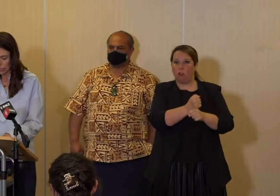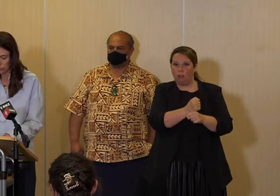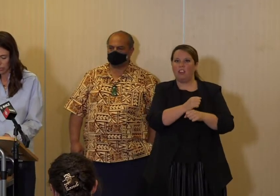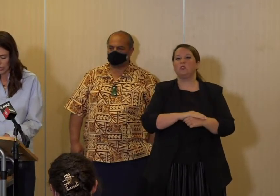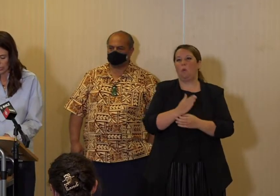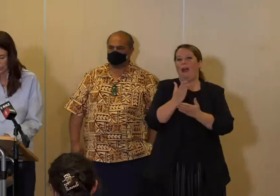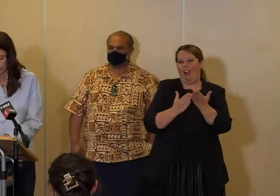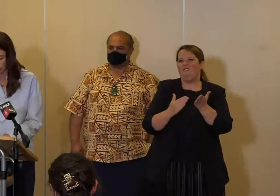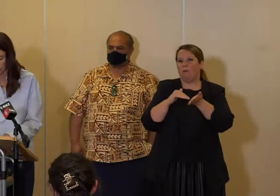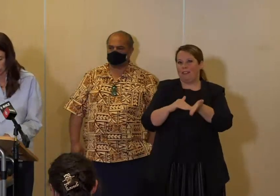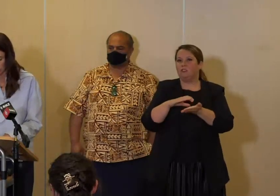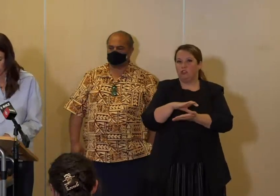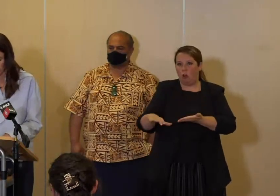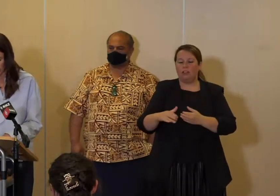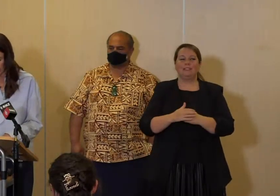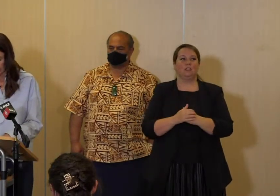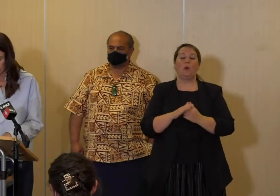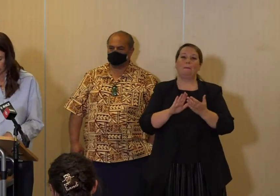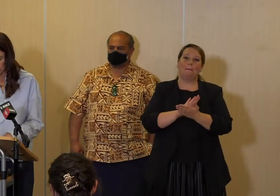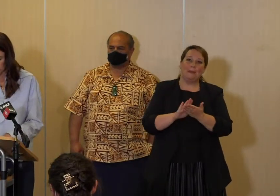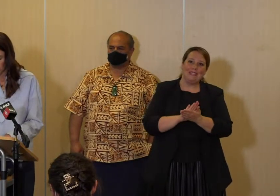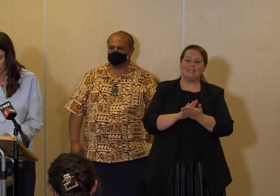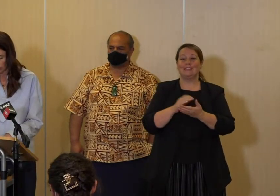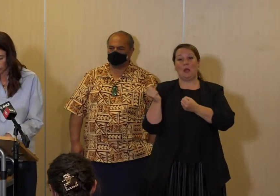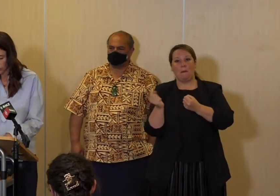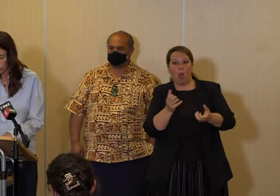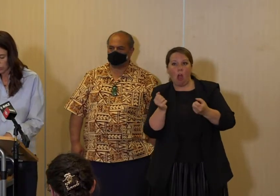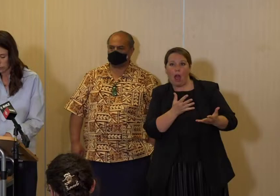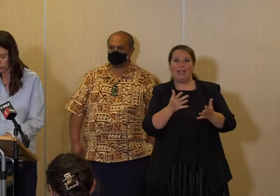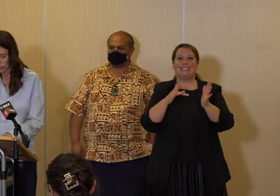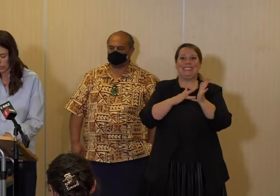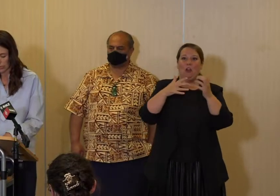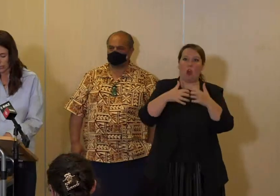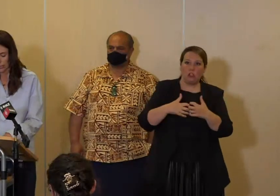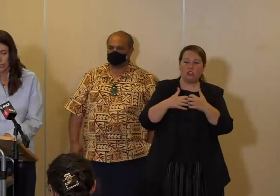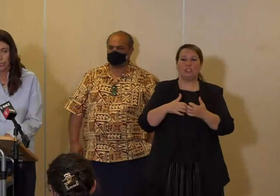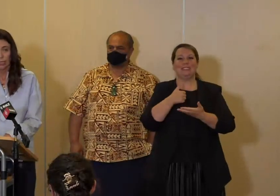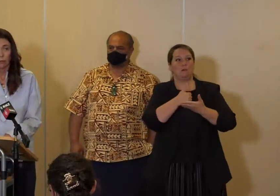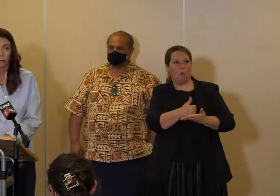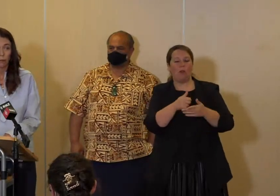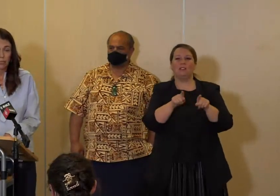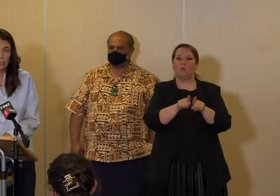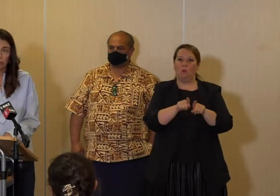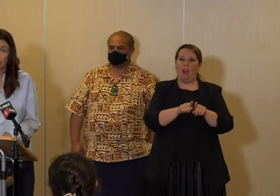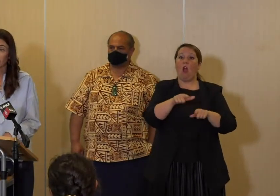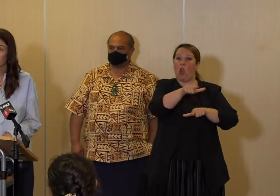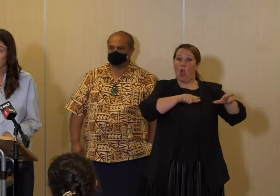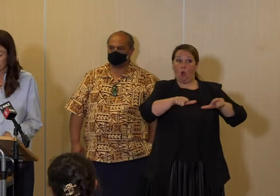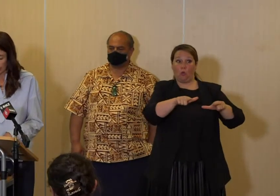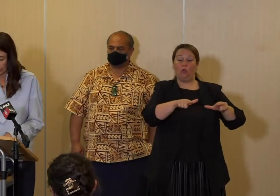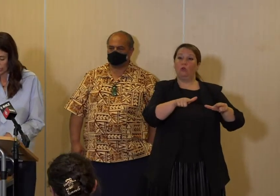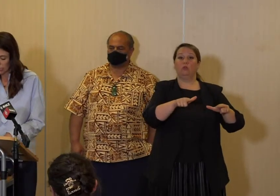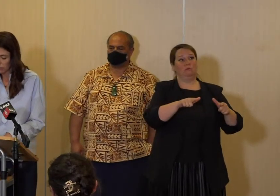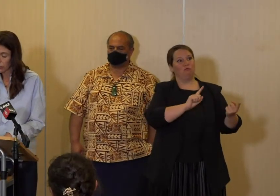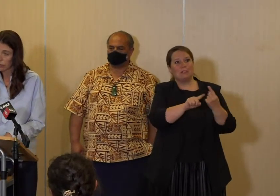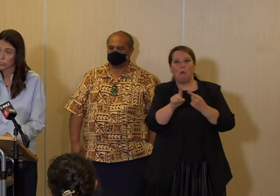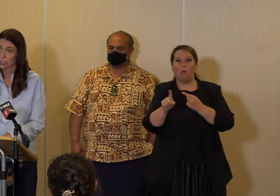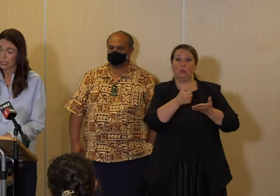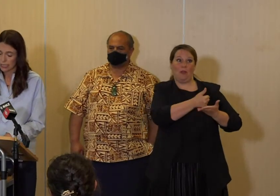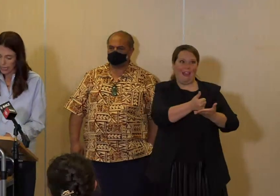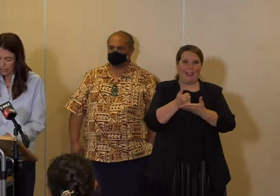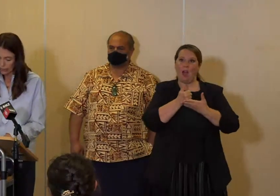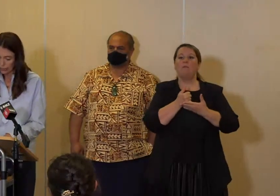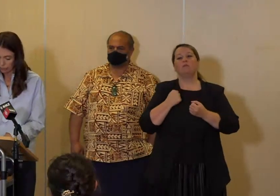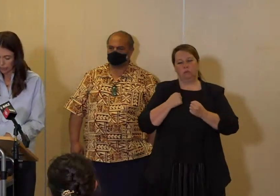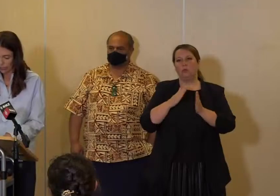of relief supplies and technical support, as well as supporting local responses. Please let me be very clear, this is very much